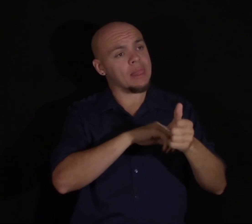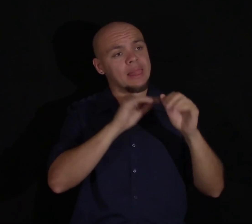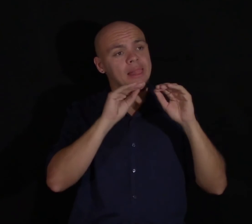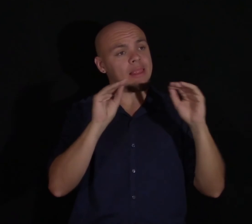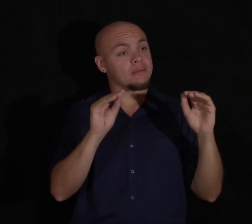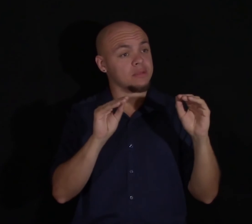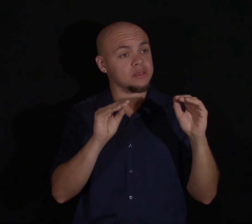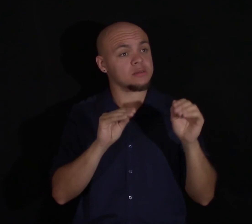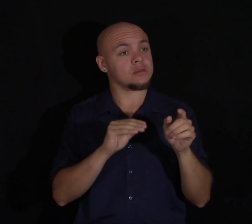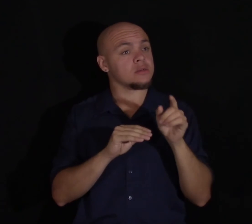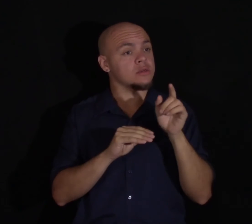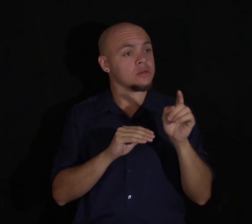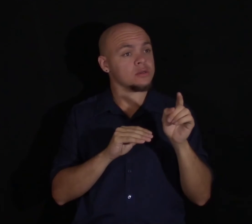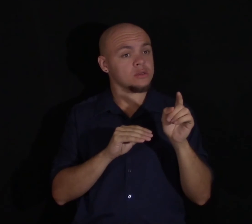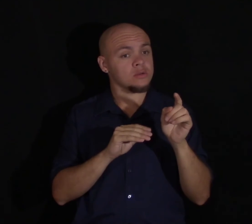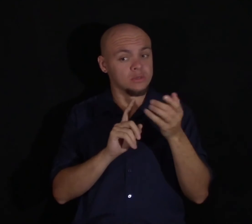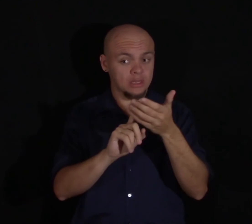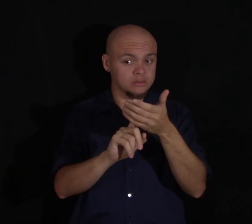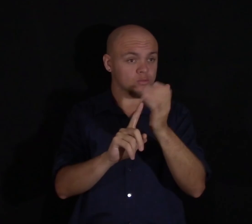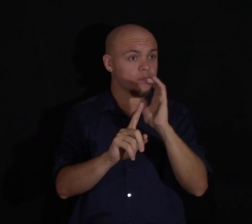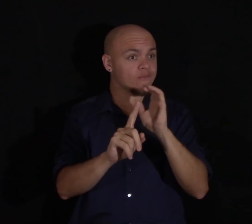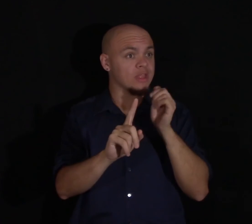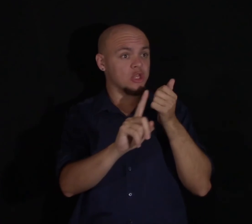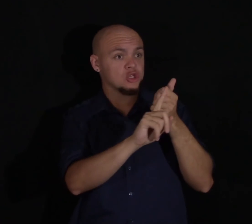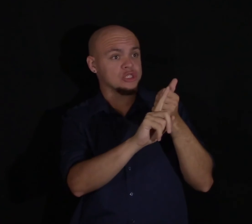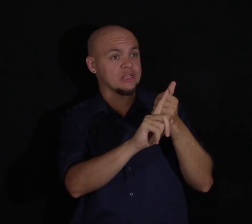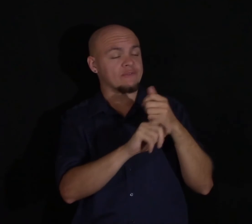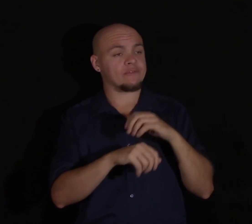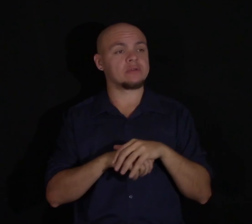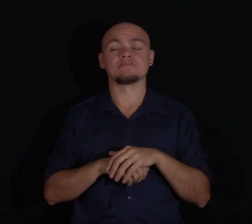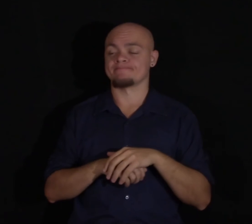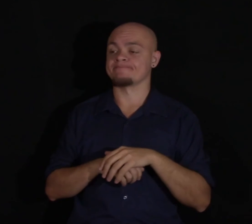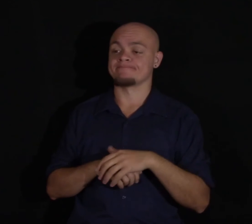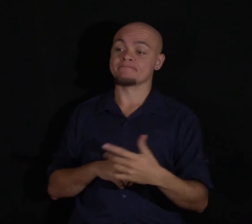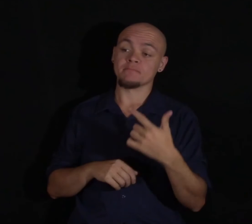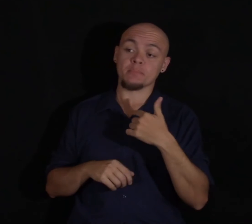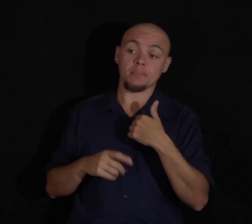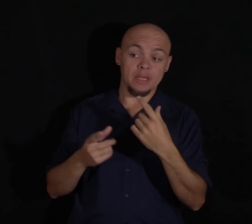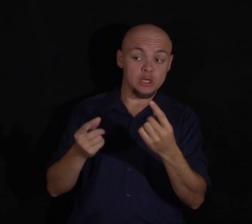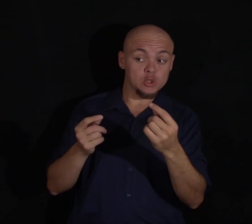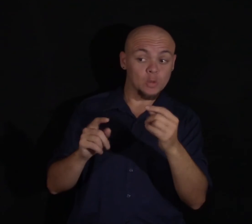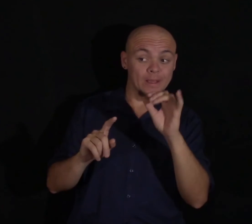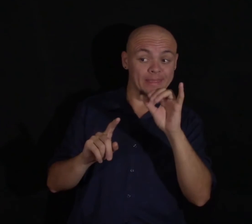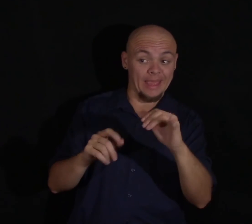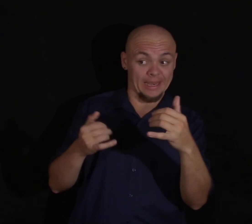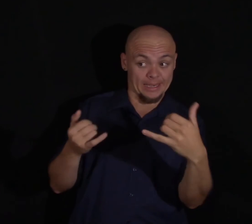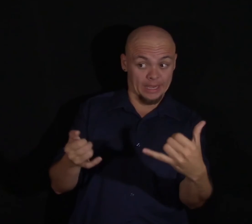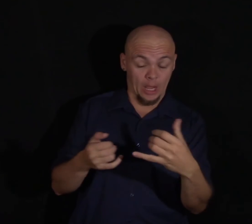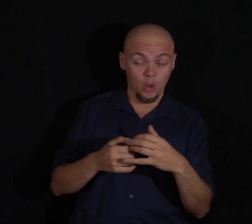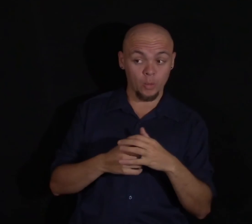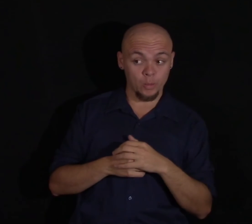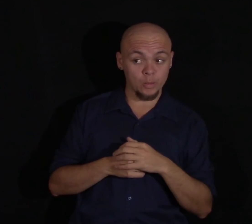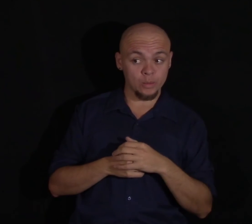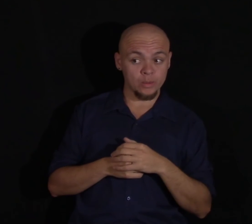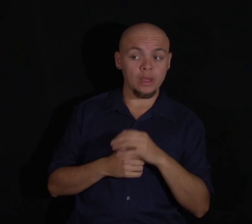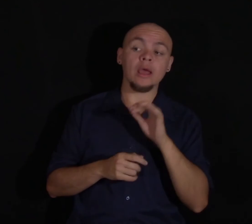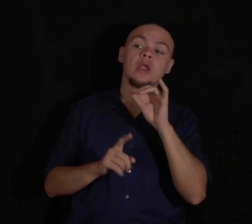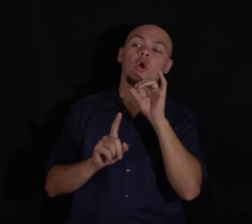you undeceive them?" "I am about to undertake that task, and it is on that account that I